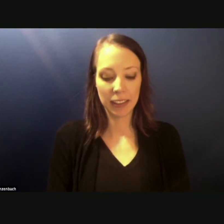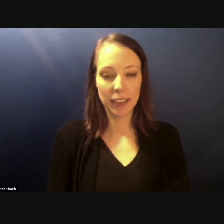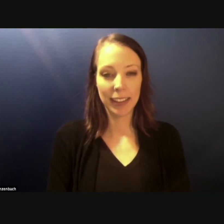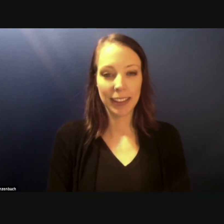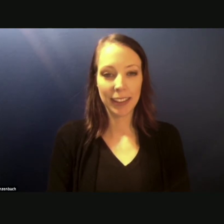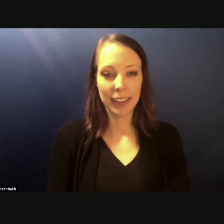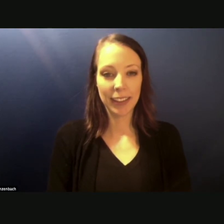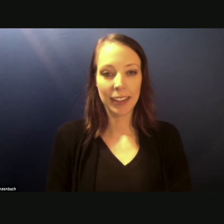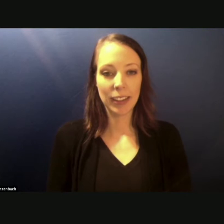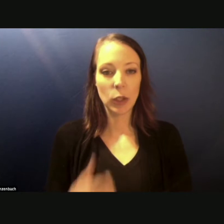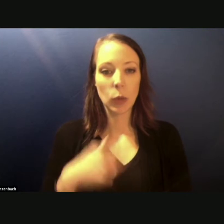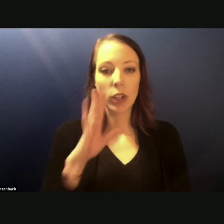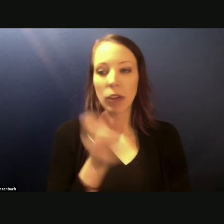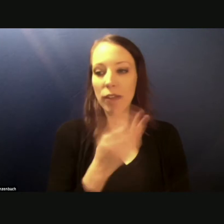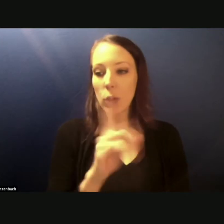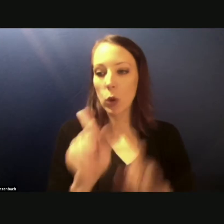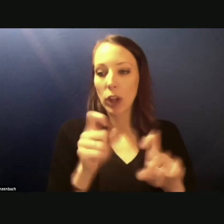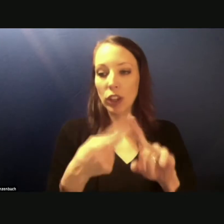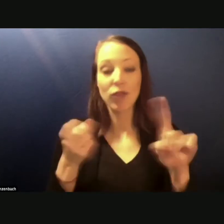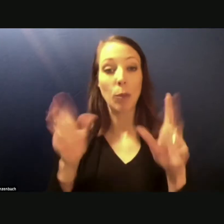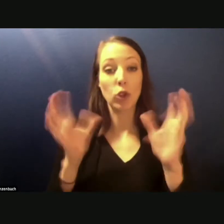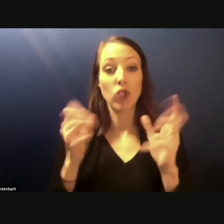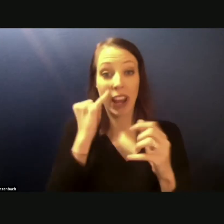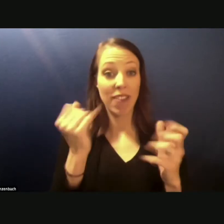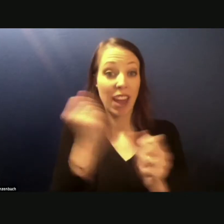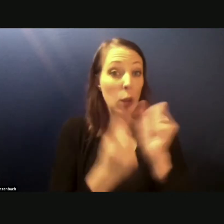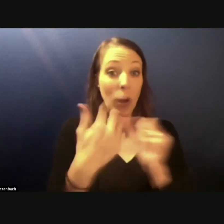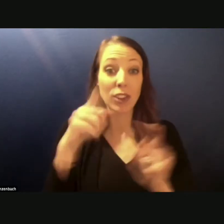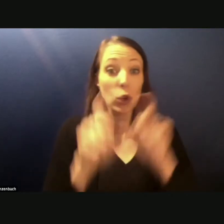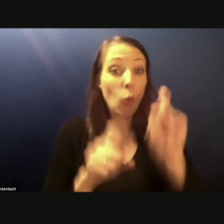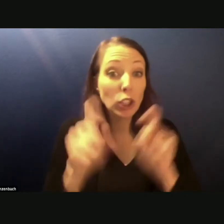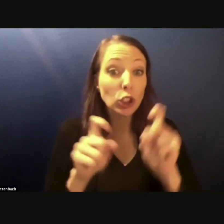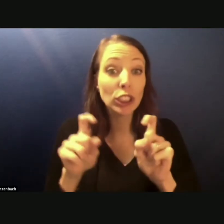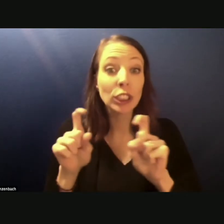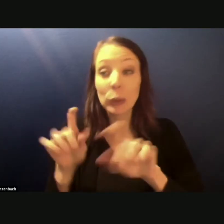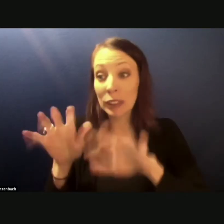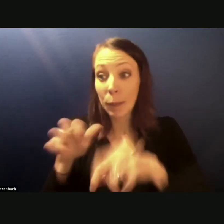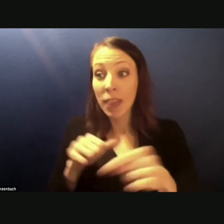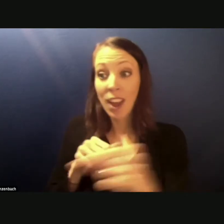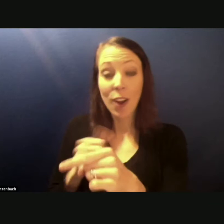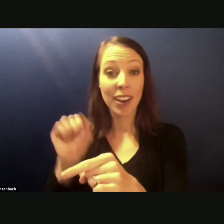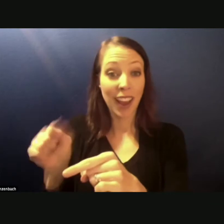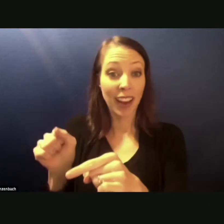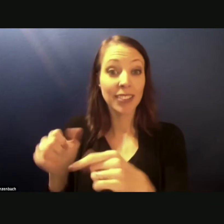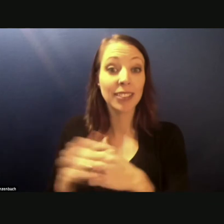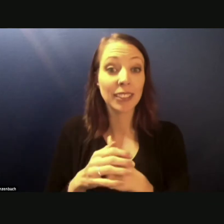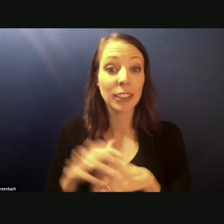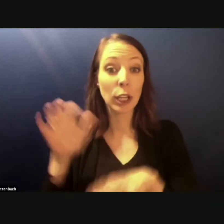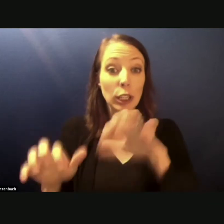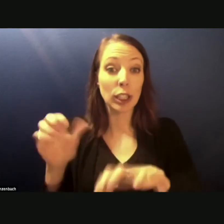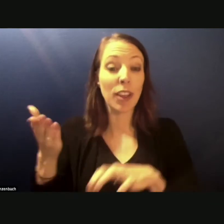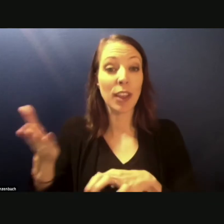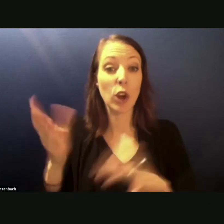We're going to kind of take a few questions from chat. If anyone has questions, you can write in. You can kind of type them out in our chat,